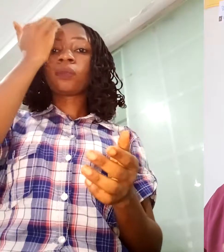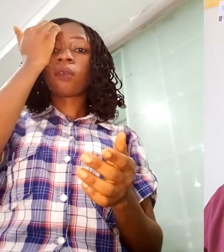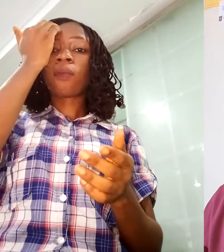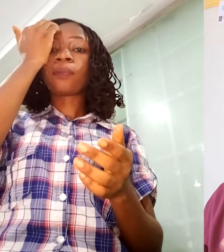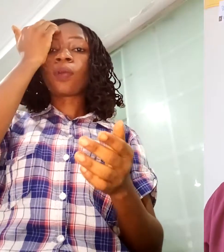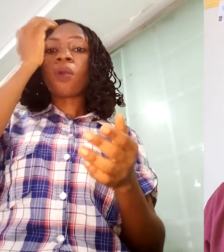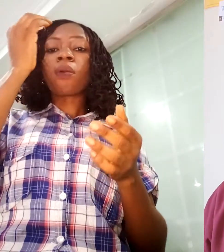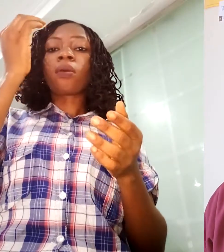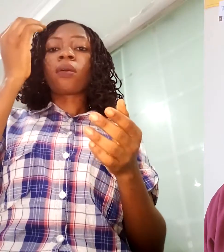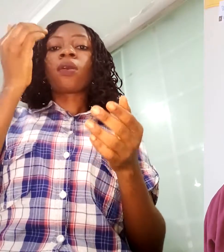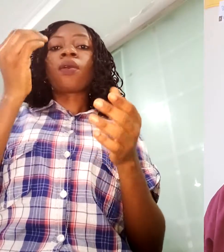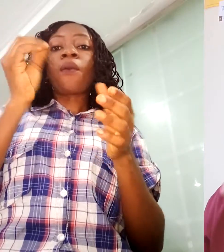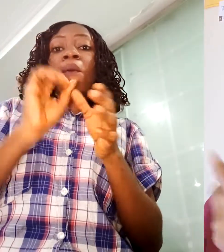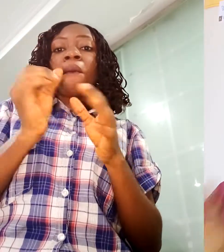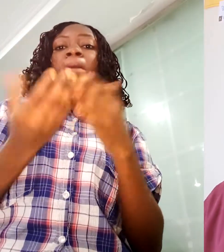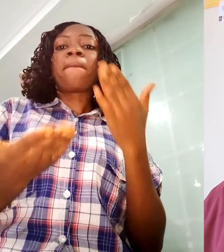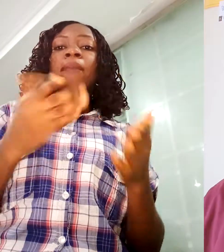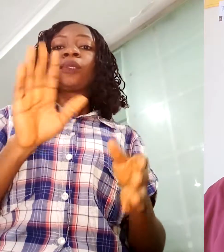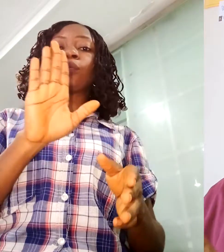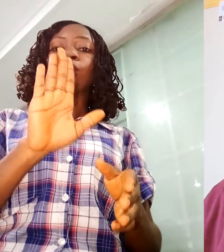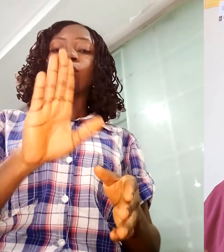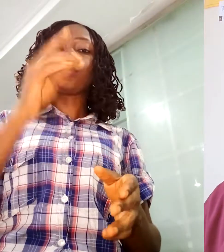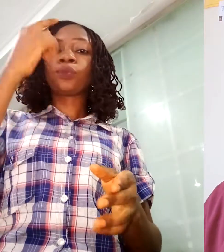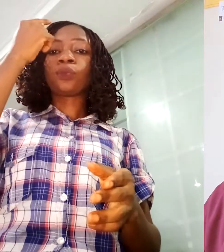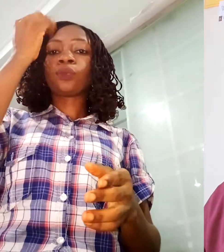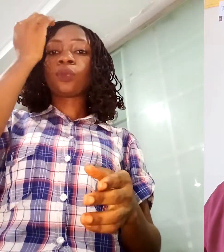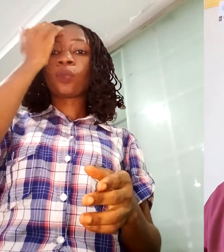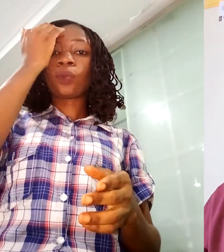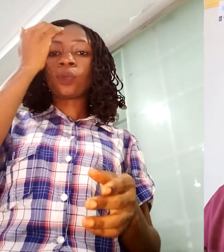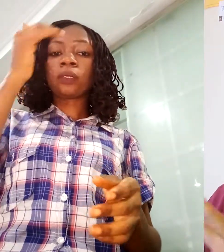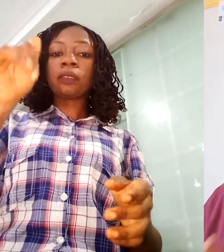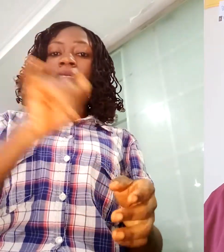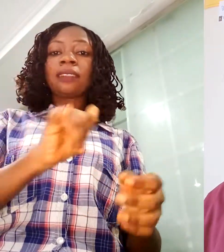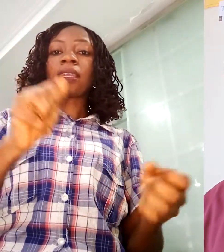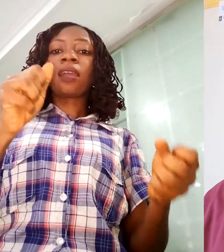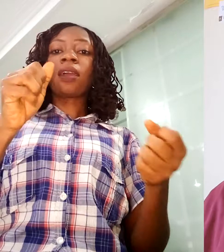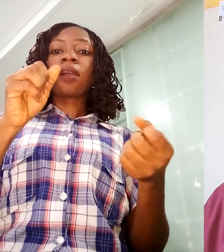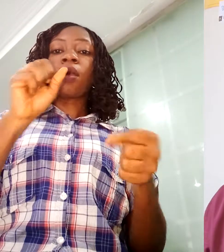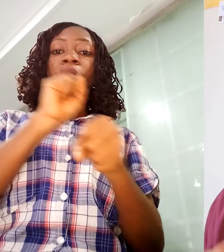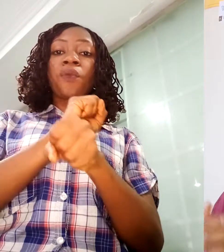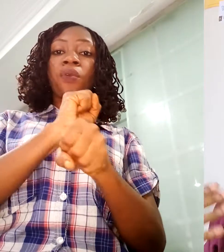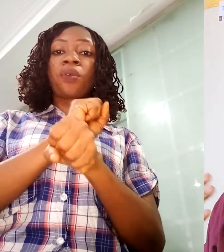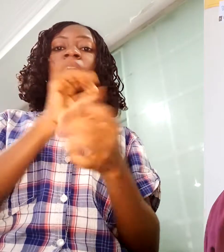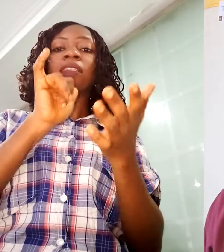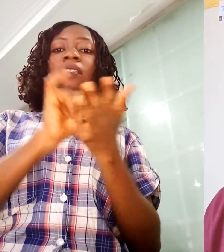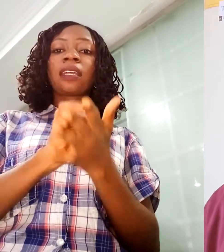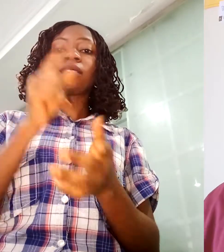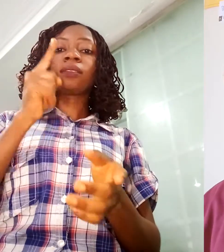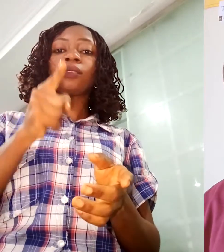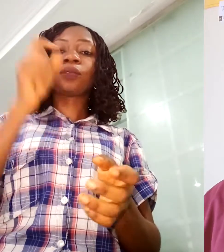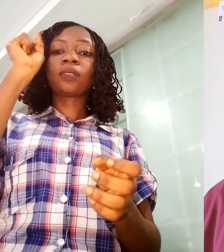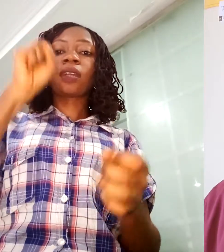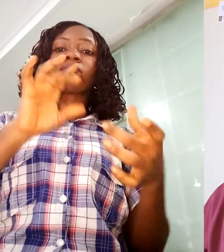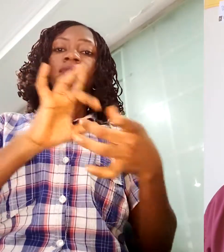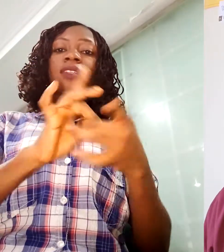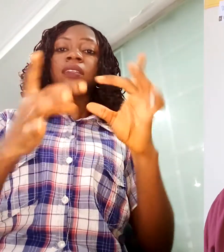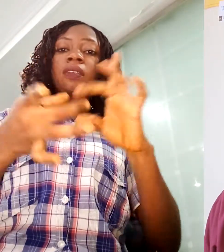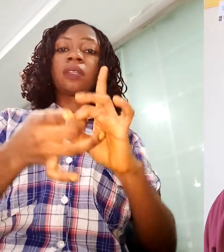of and that you know their jobs that you can link up to. This could